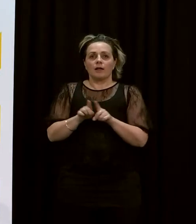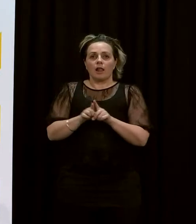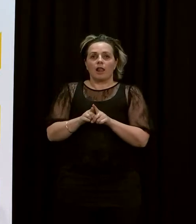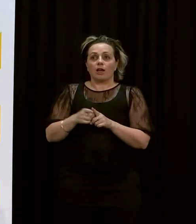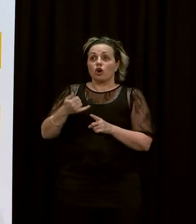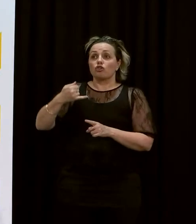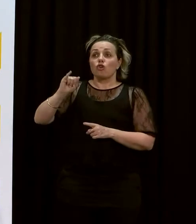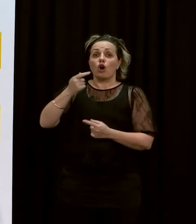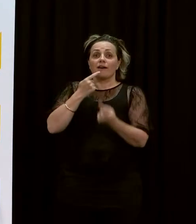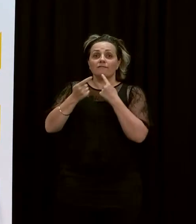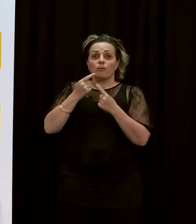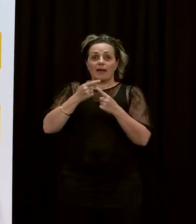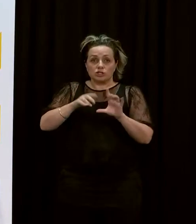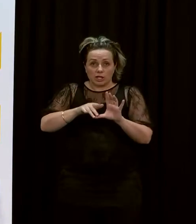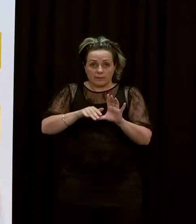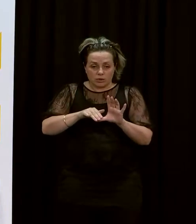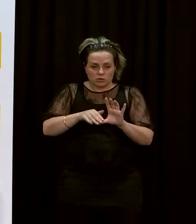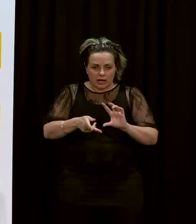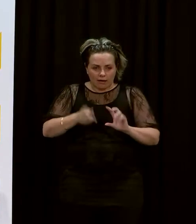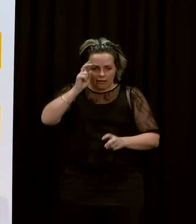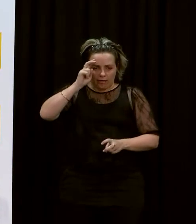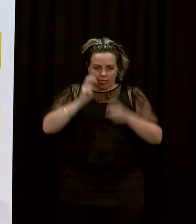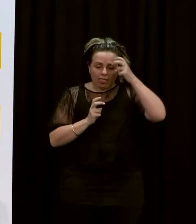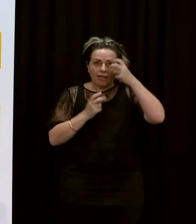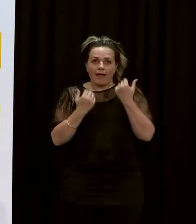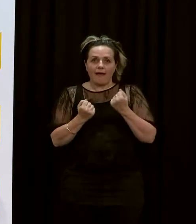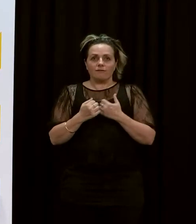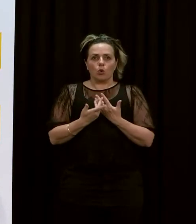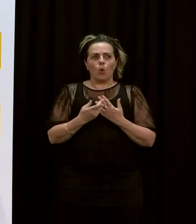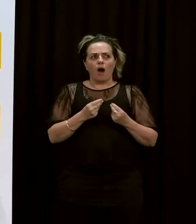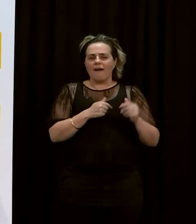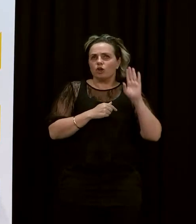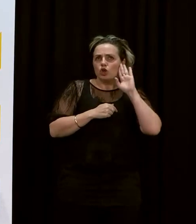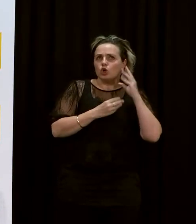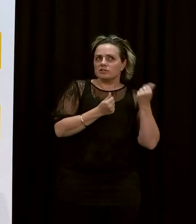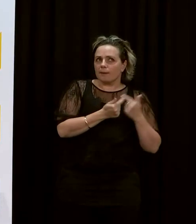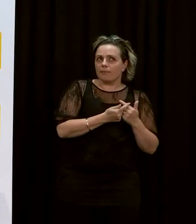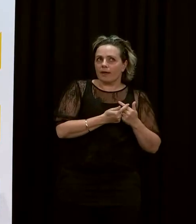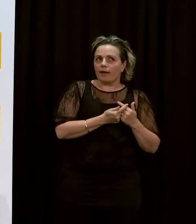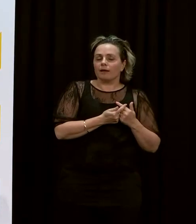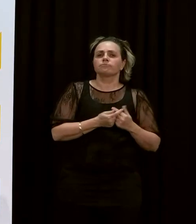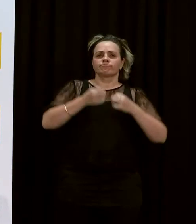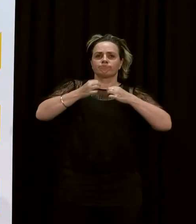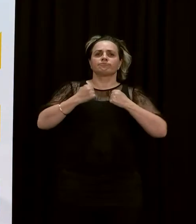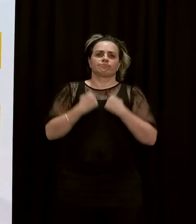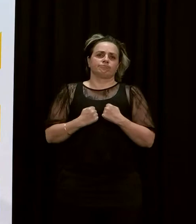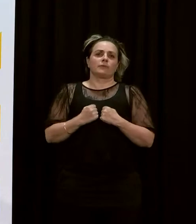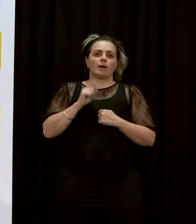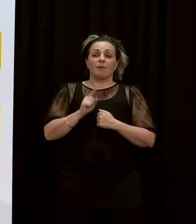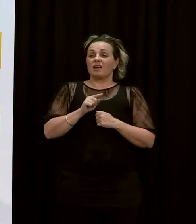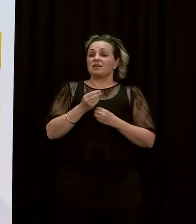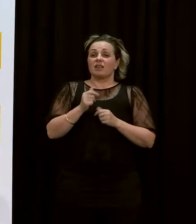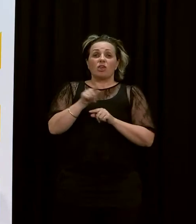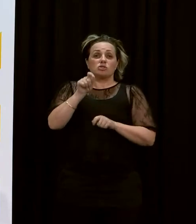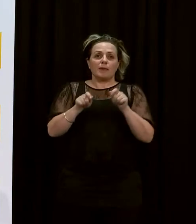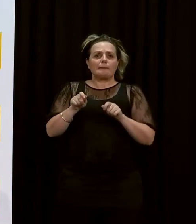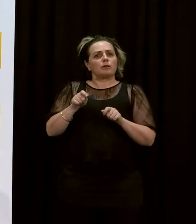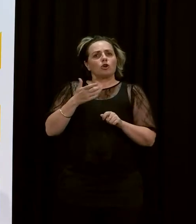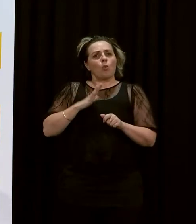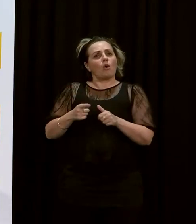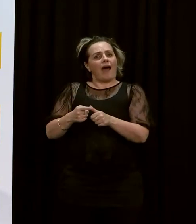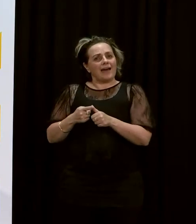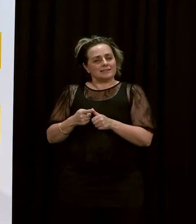incorrect information online. It'll be based on something that they've heard, and they are really just seeking an answer to some of that. And once you